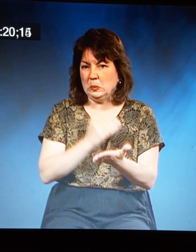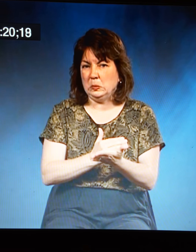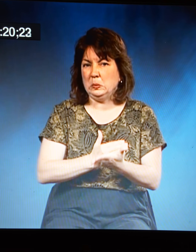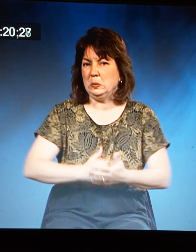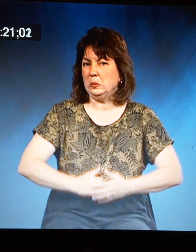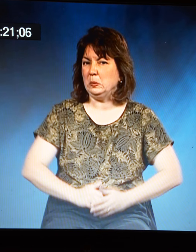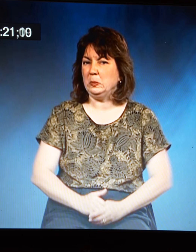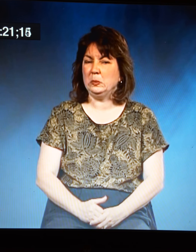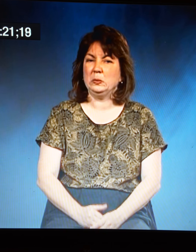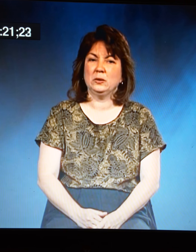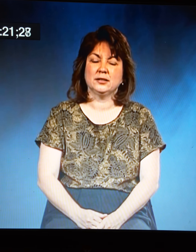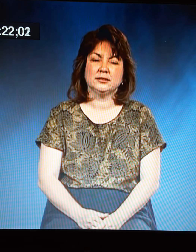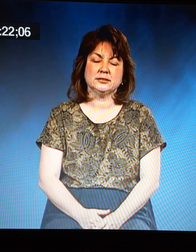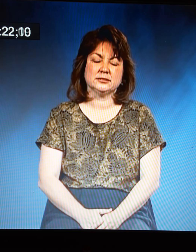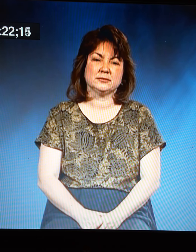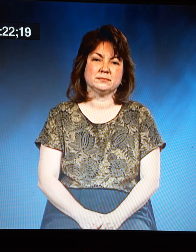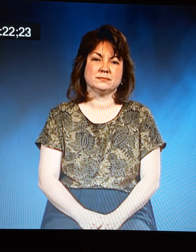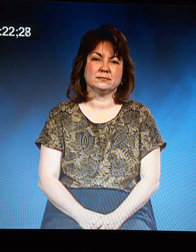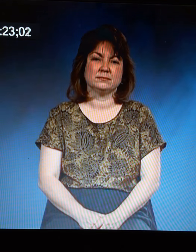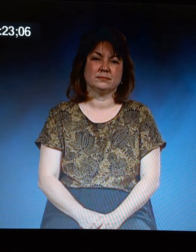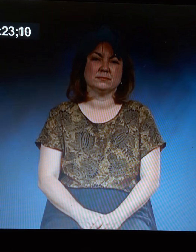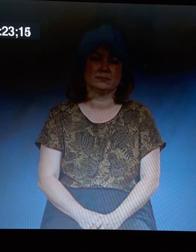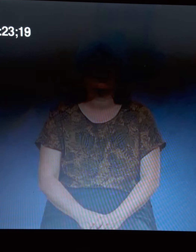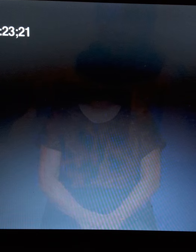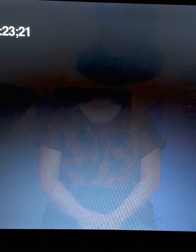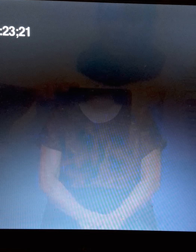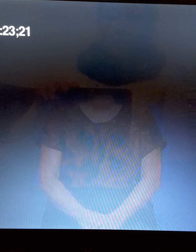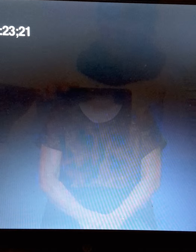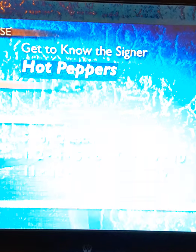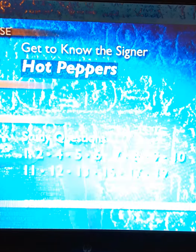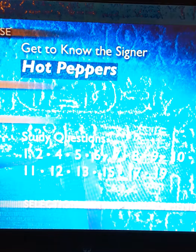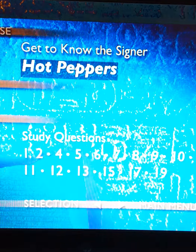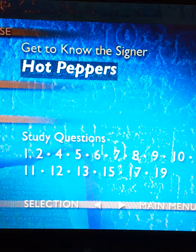peppers again, there's no way I'm doing it without gloves.